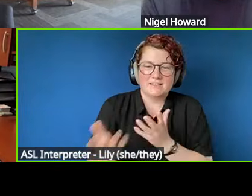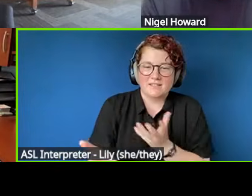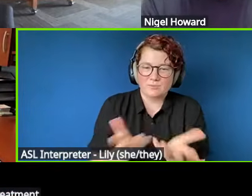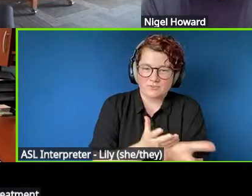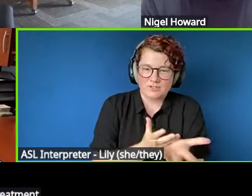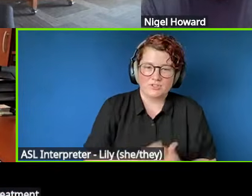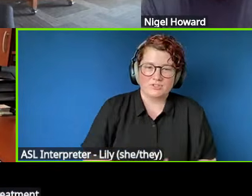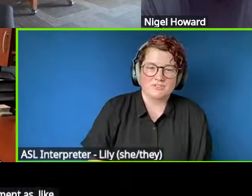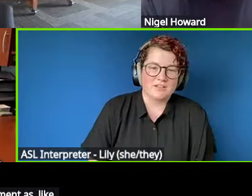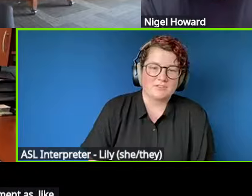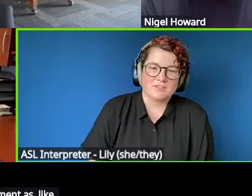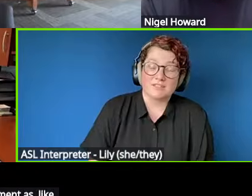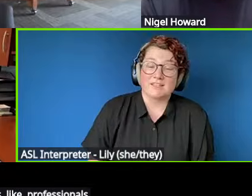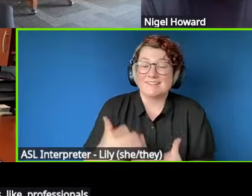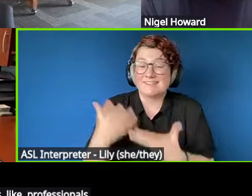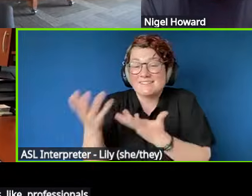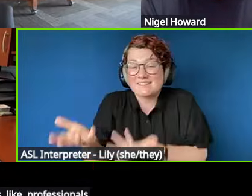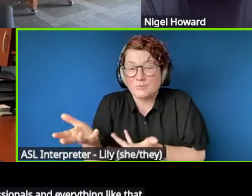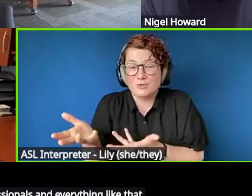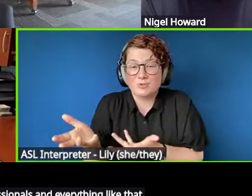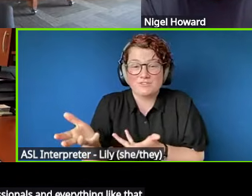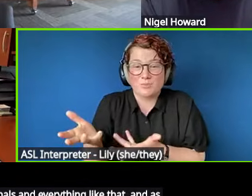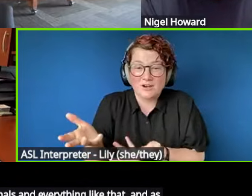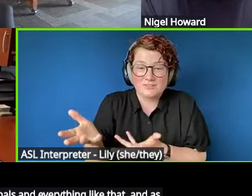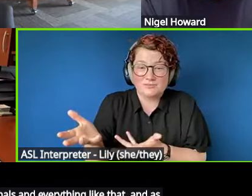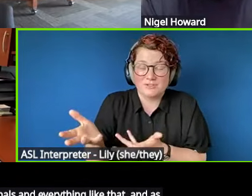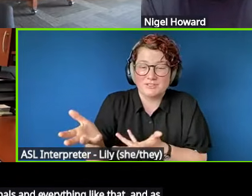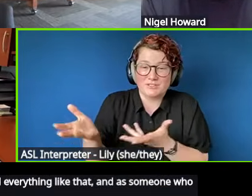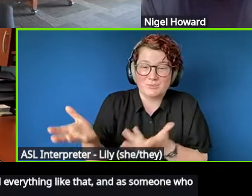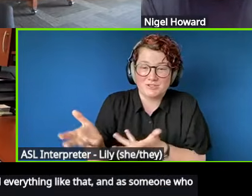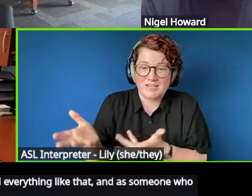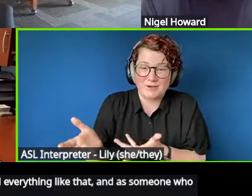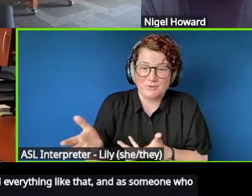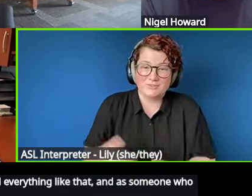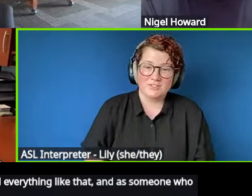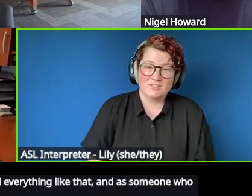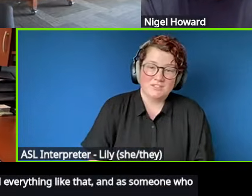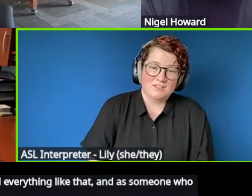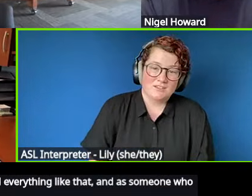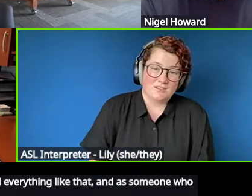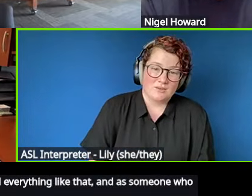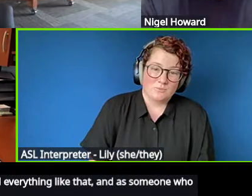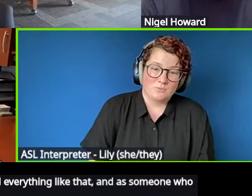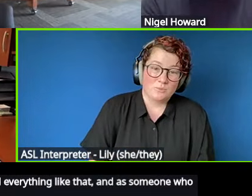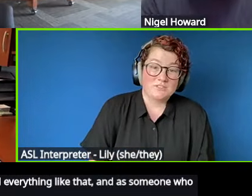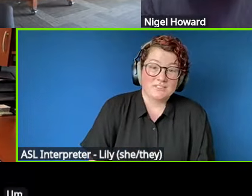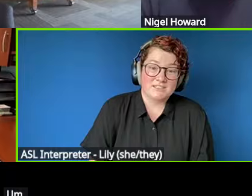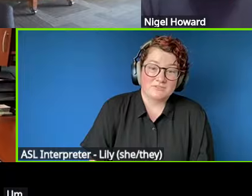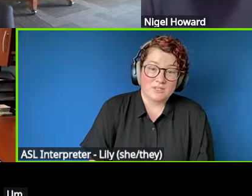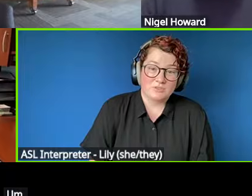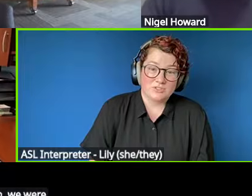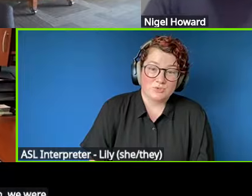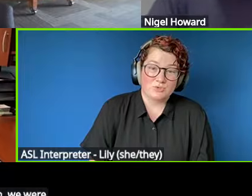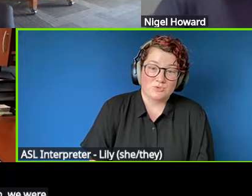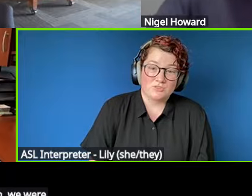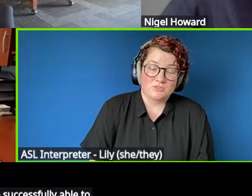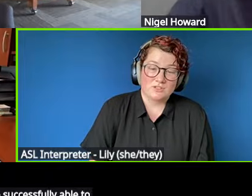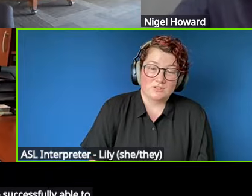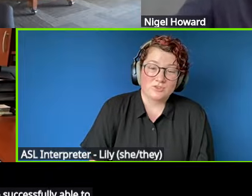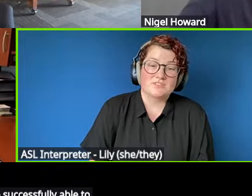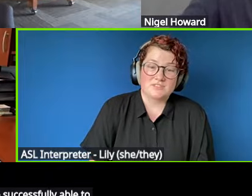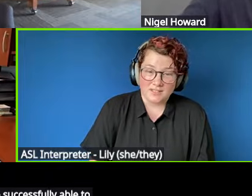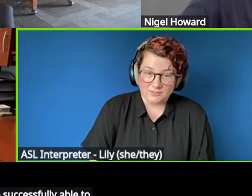treatment as like professionals and everything like that. And as someone who lives in Parksville in a small town, we were successfully able